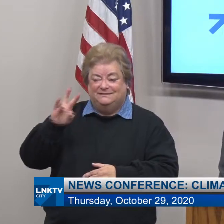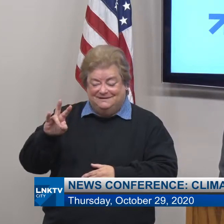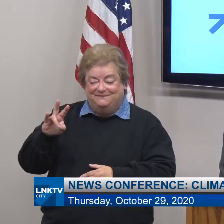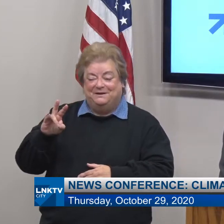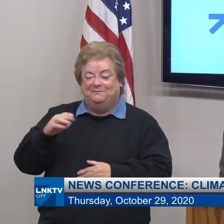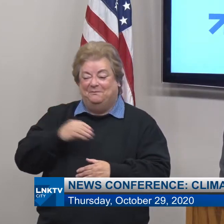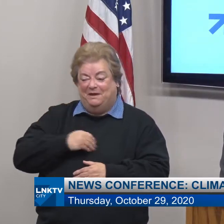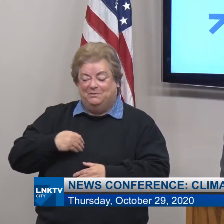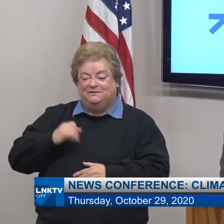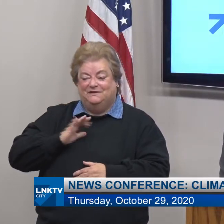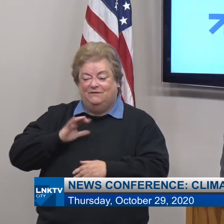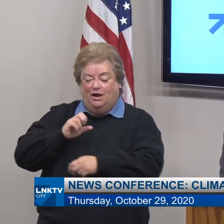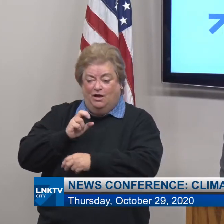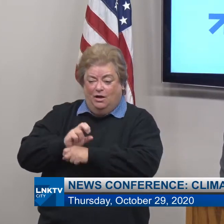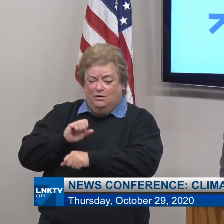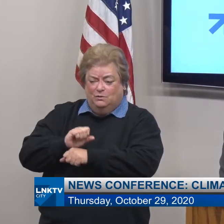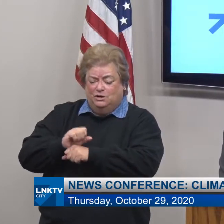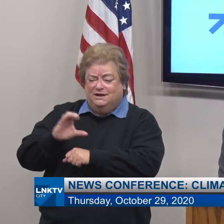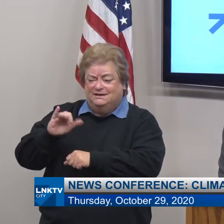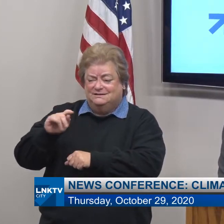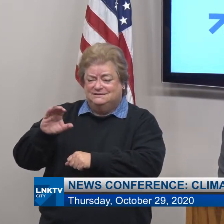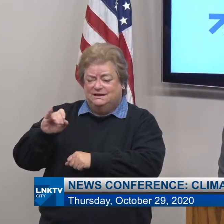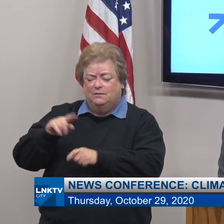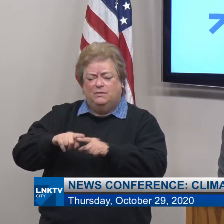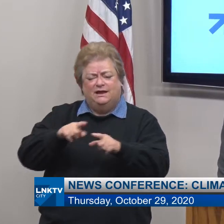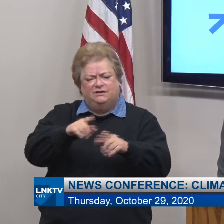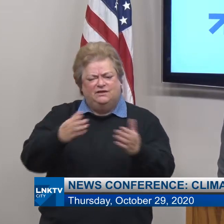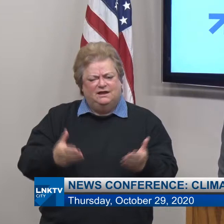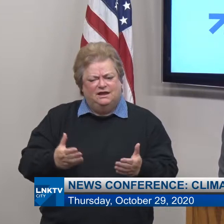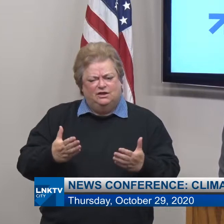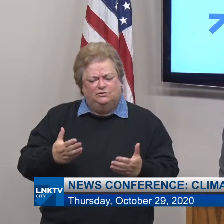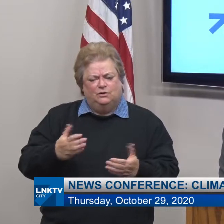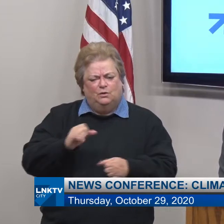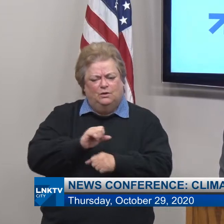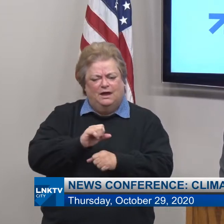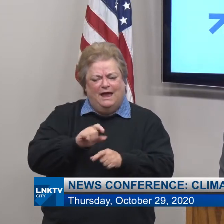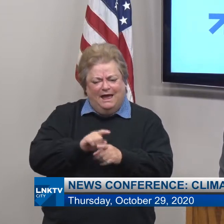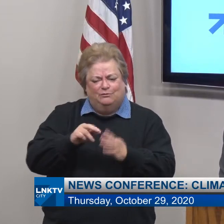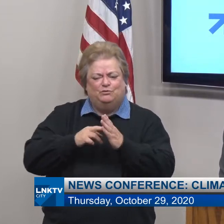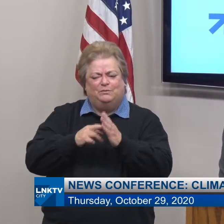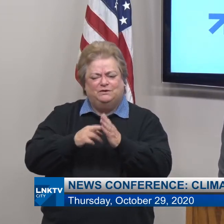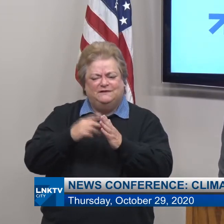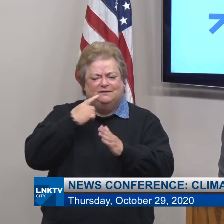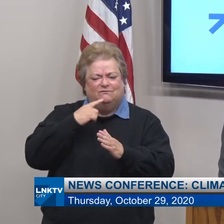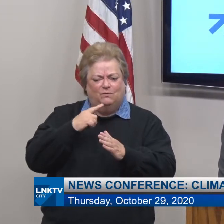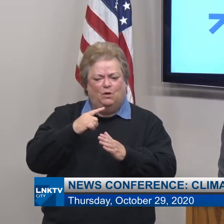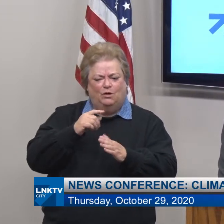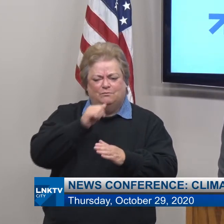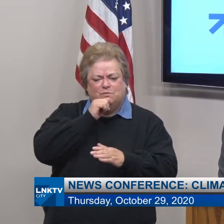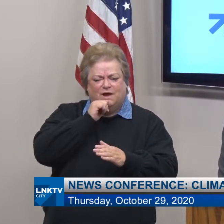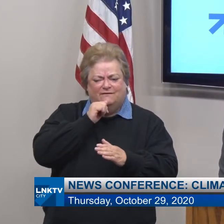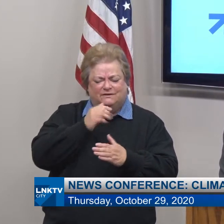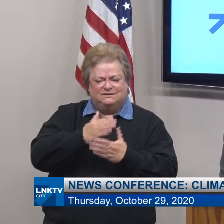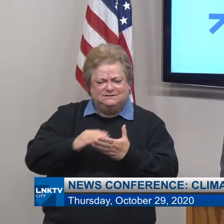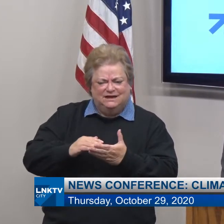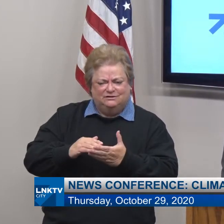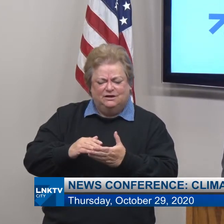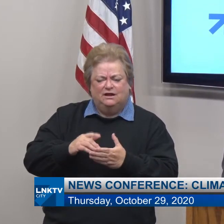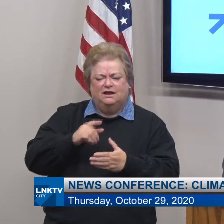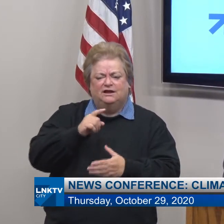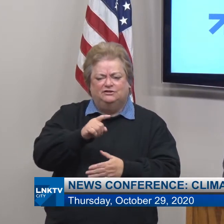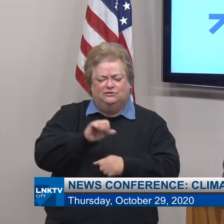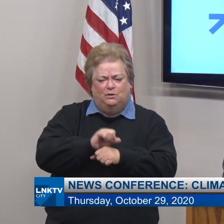members of our Lincoln City Council, but she's here today to talk about her work in the private sector and about how the company she helps lead, B&R